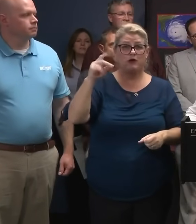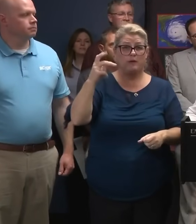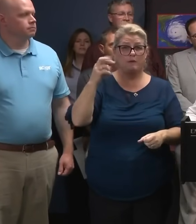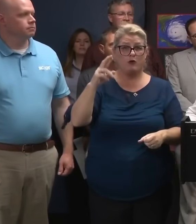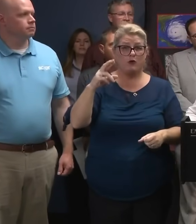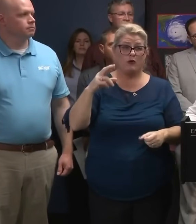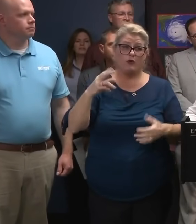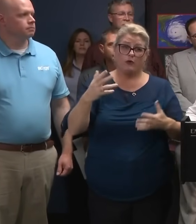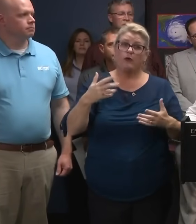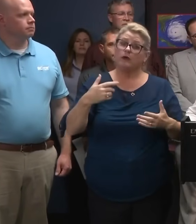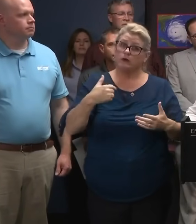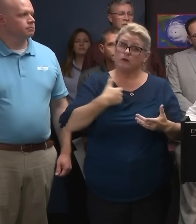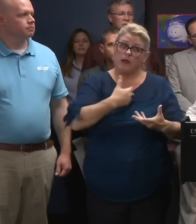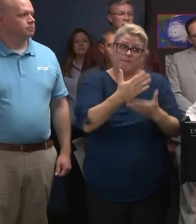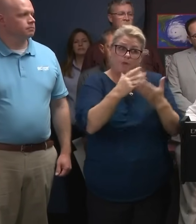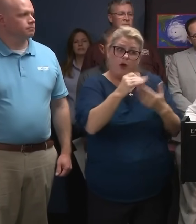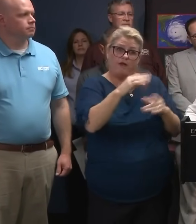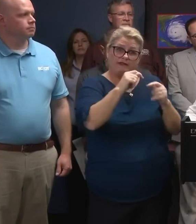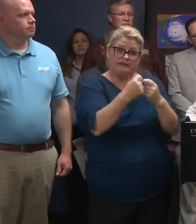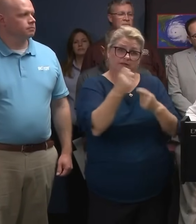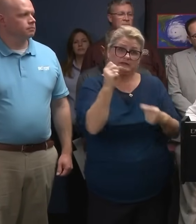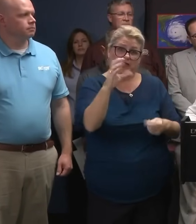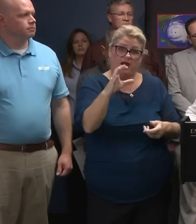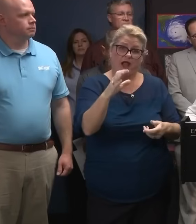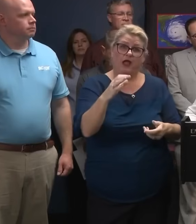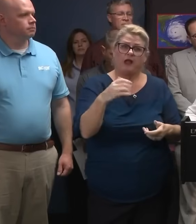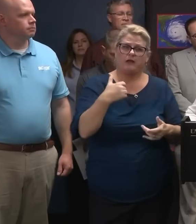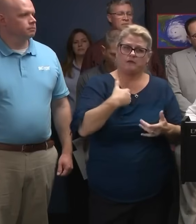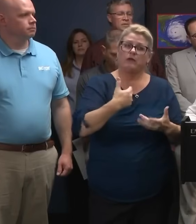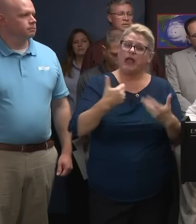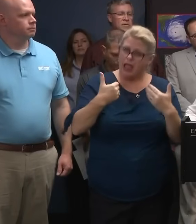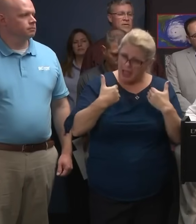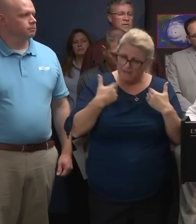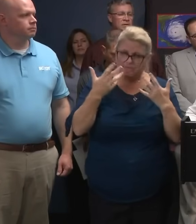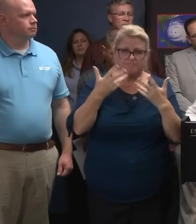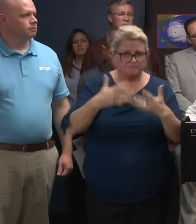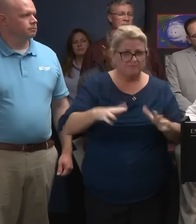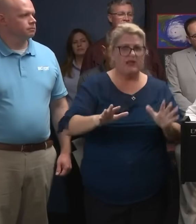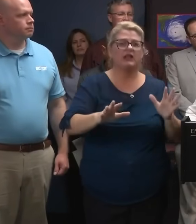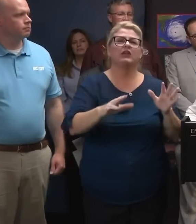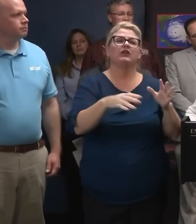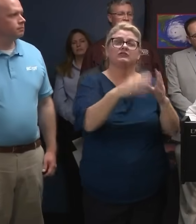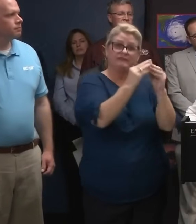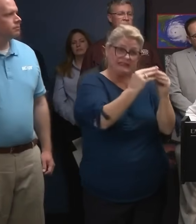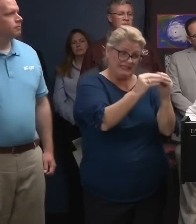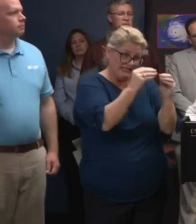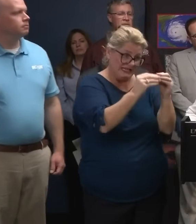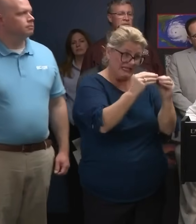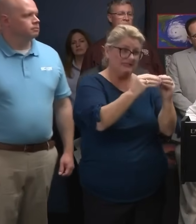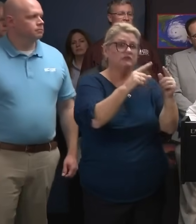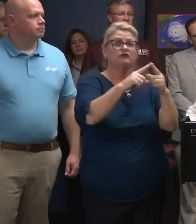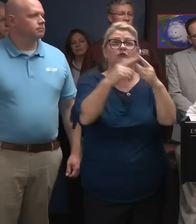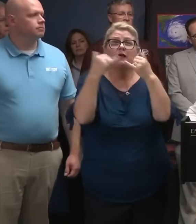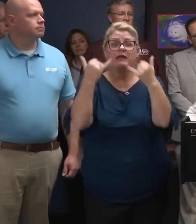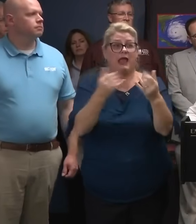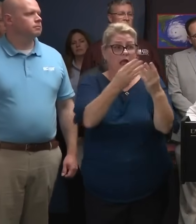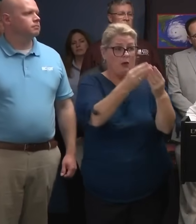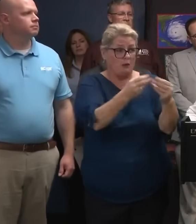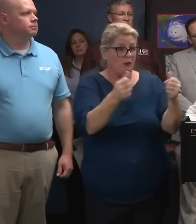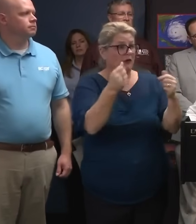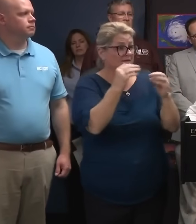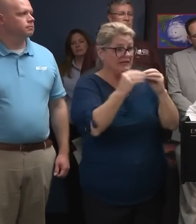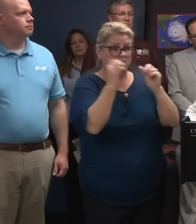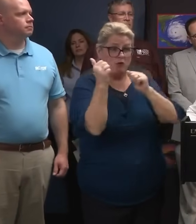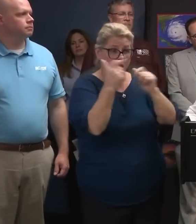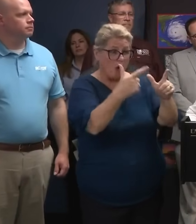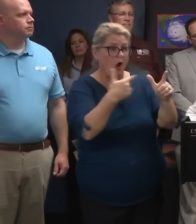being a part of Team South Carolina is that we have transitioned from restoration to mutual aid. And we have provided, as